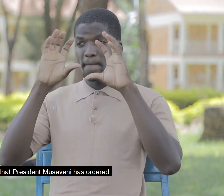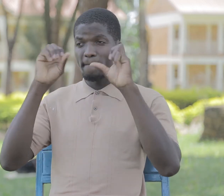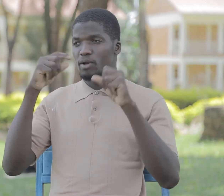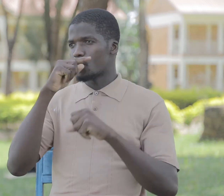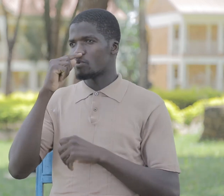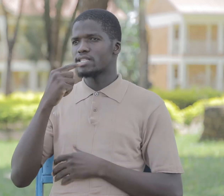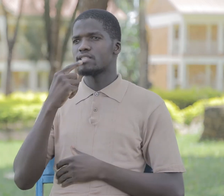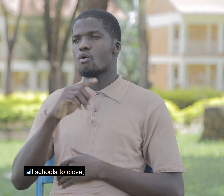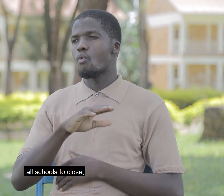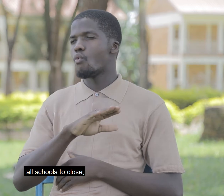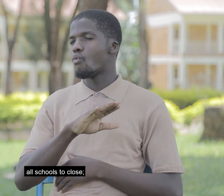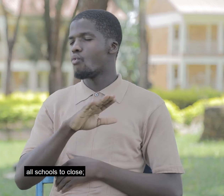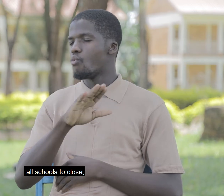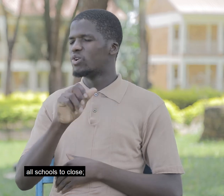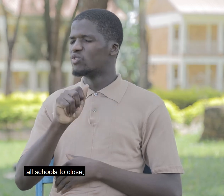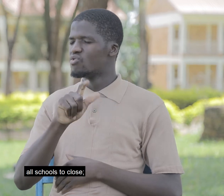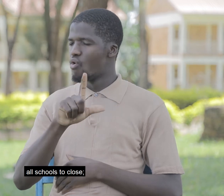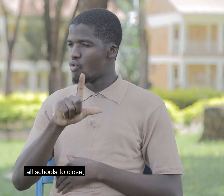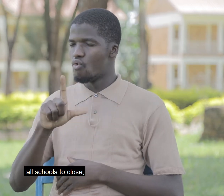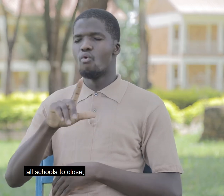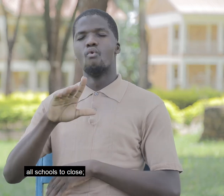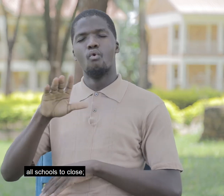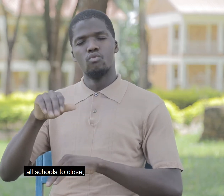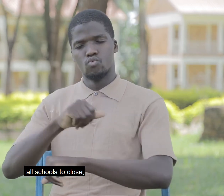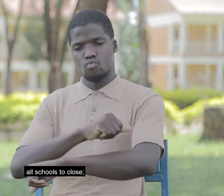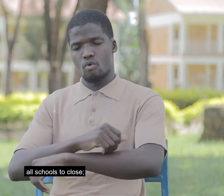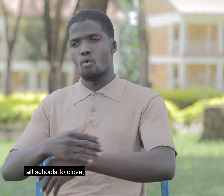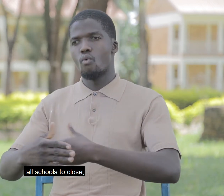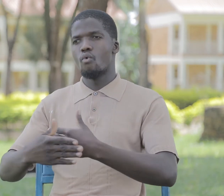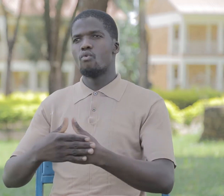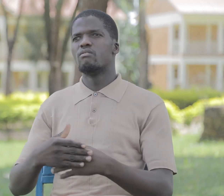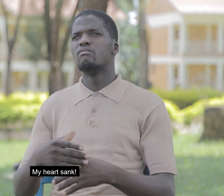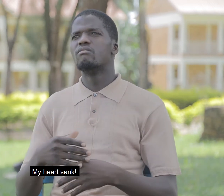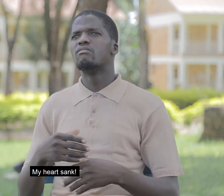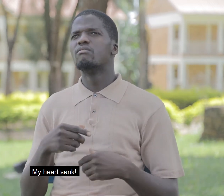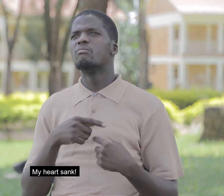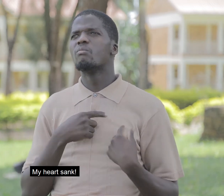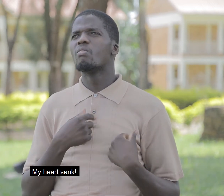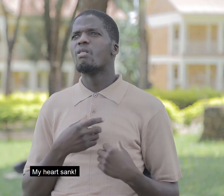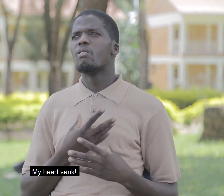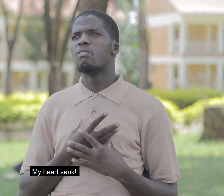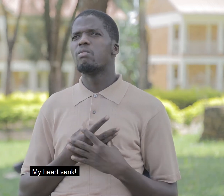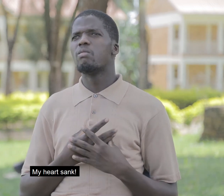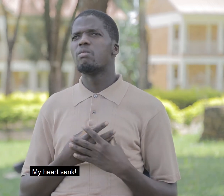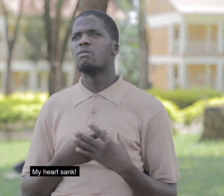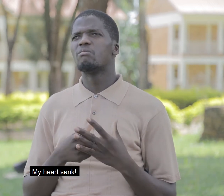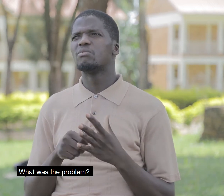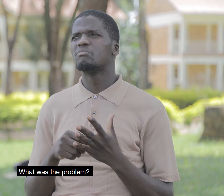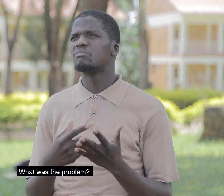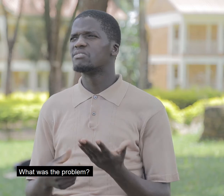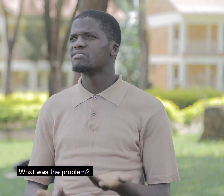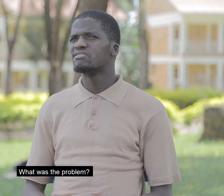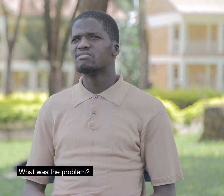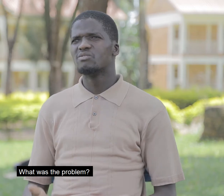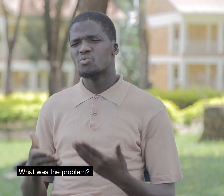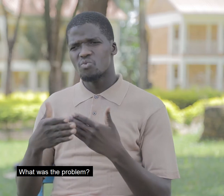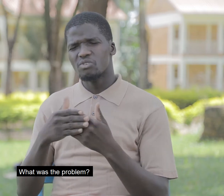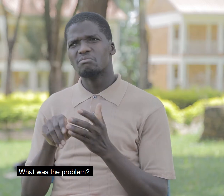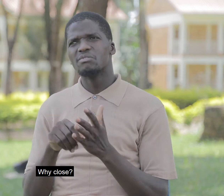had ordered all schools to close. My heart sank. What was the problem? Why